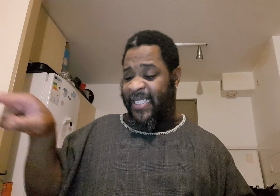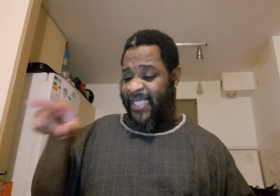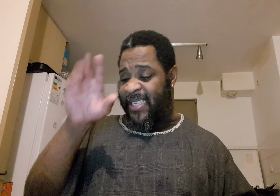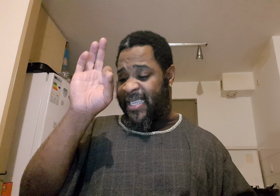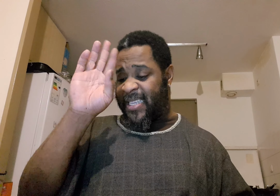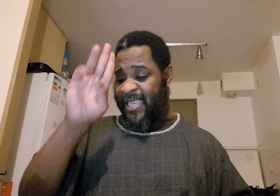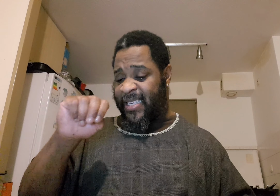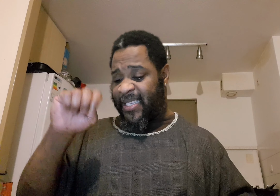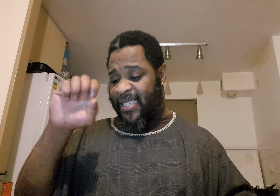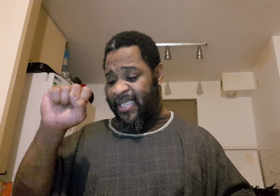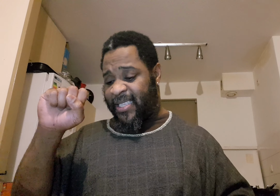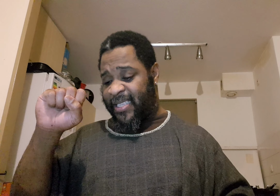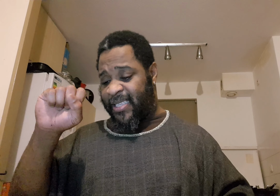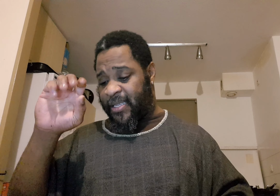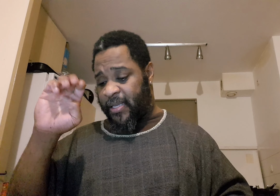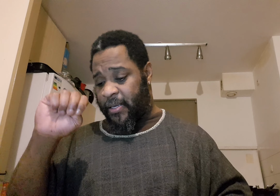mortantis des